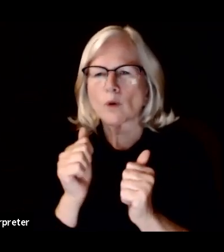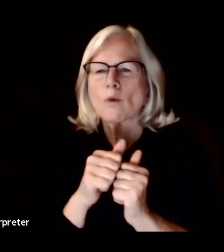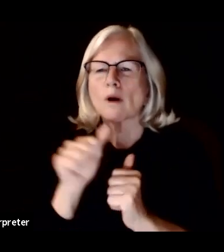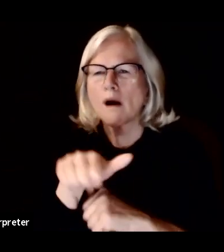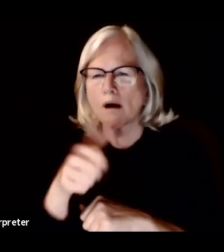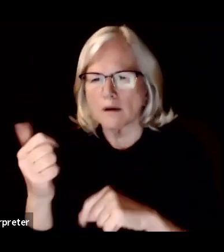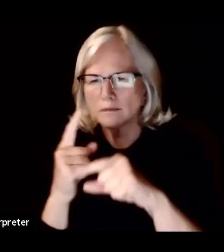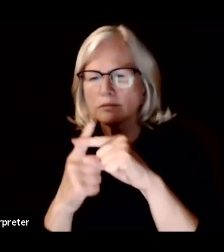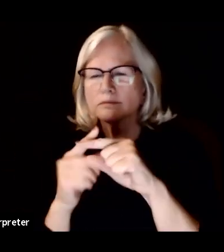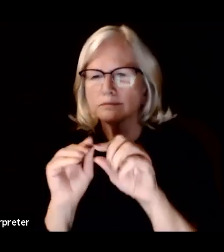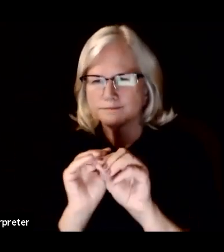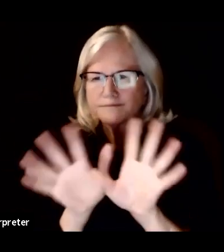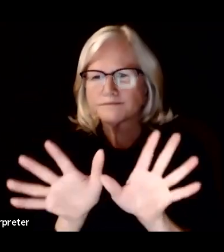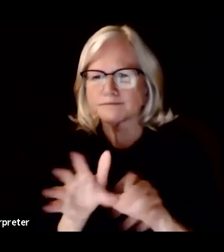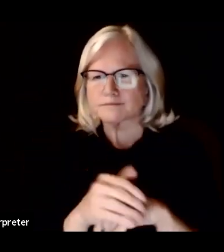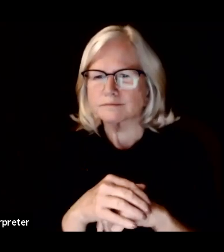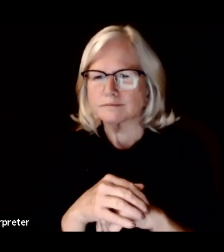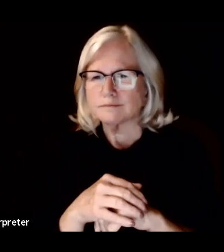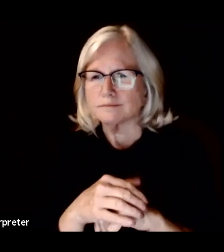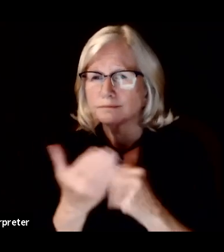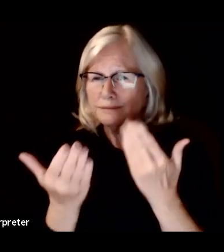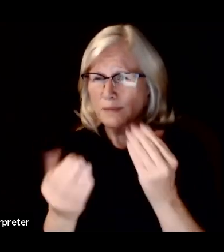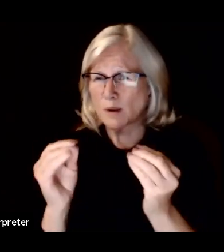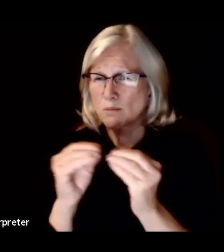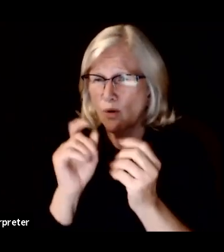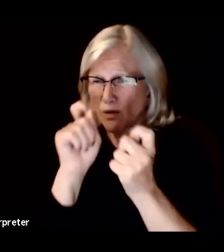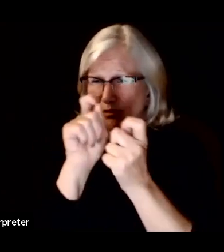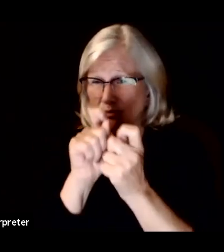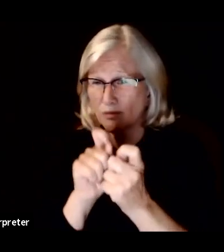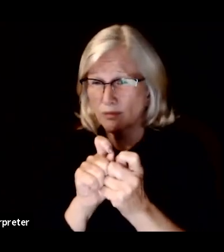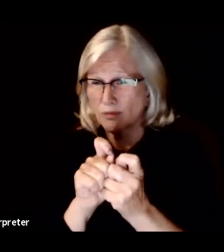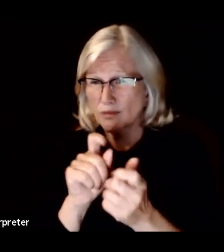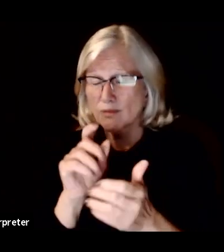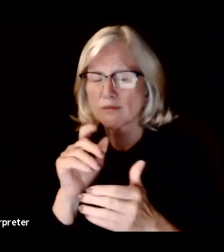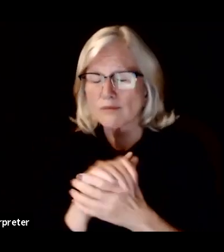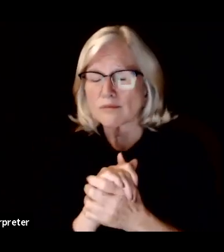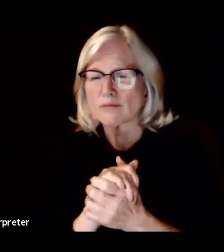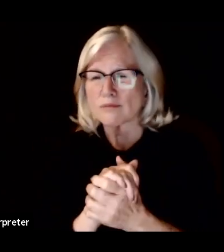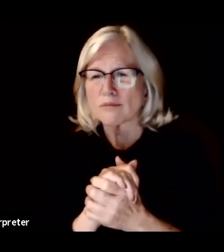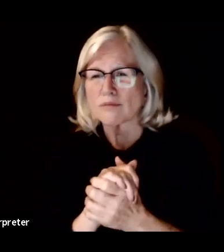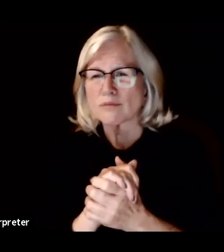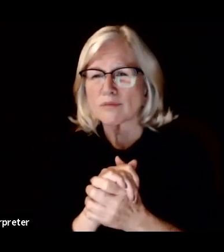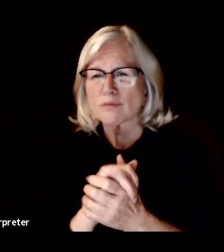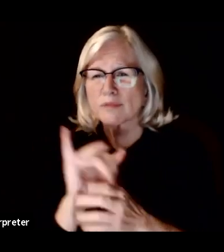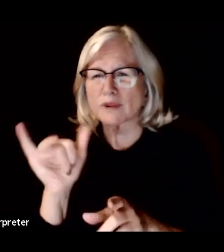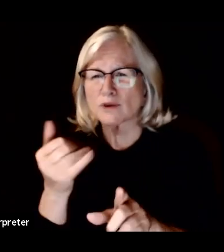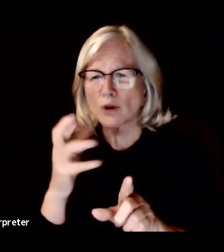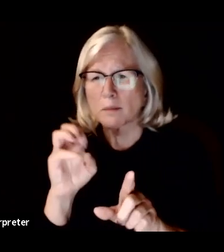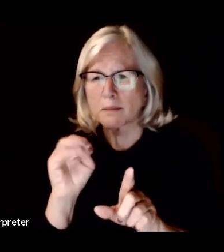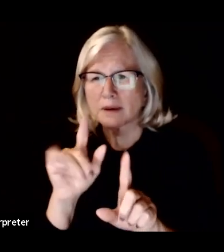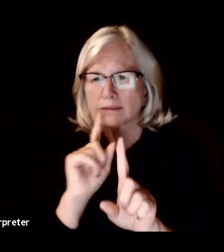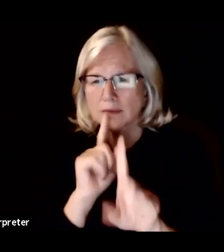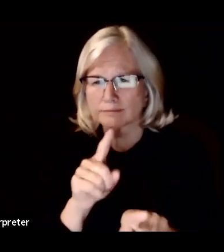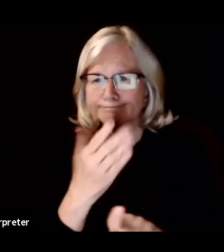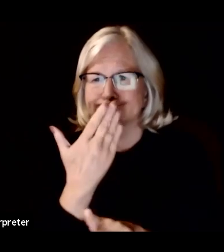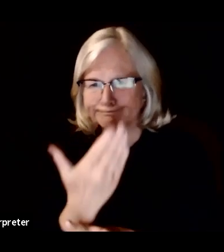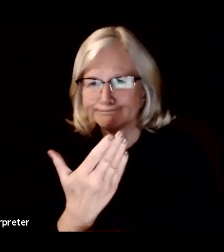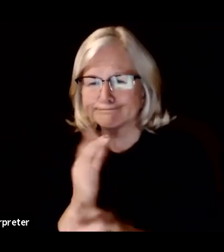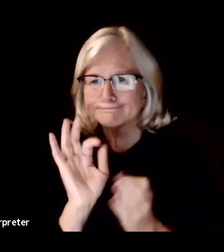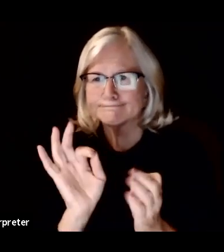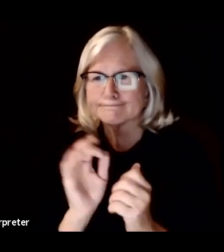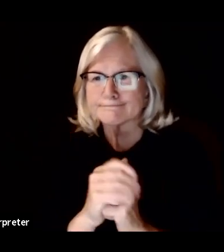but. That was terrific. Thank you. I had a second question. I'm sorry, I had to ask one for my sports guys,